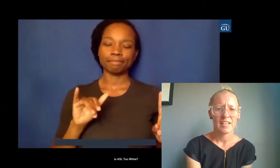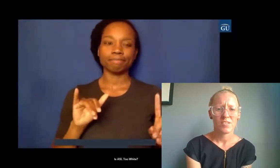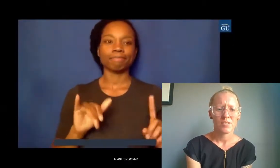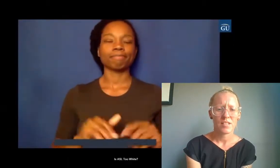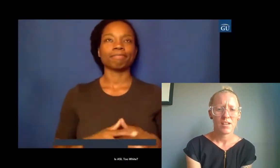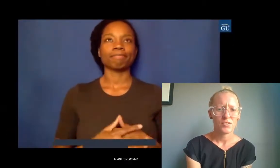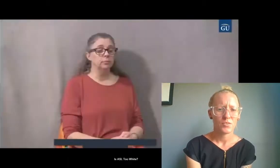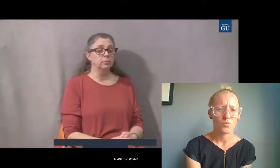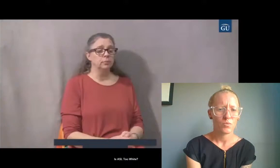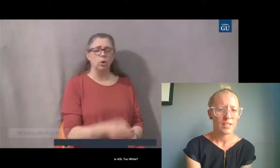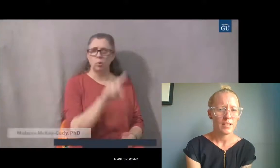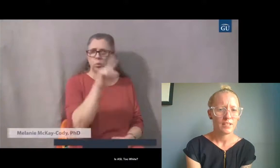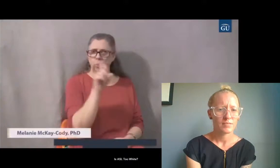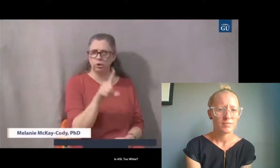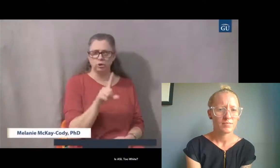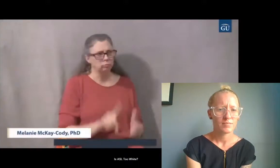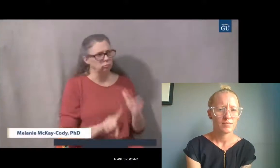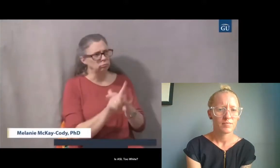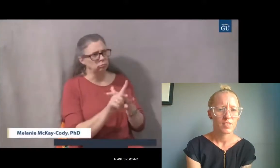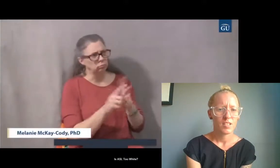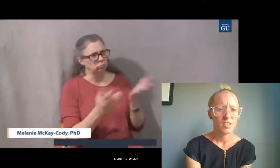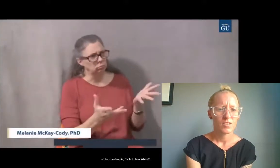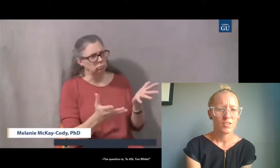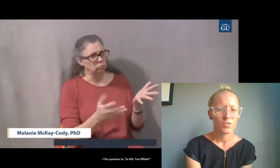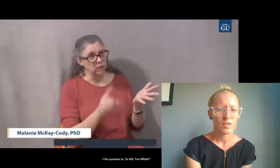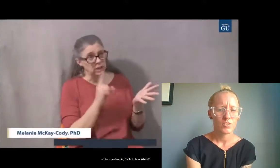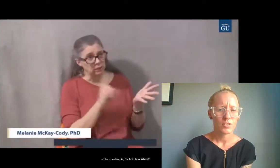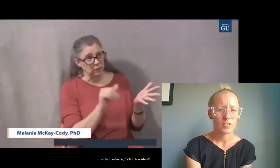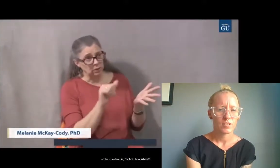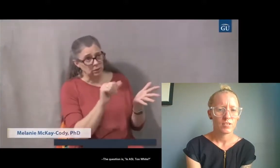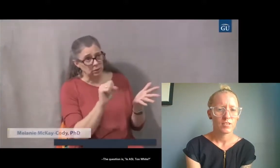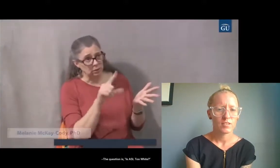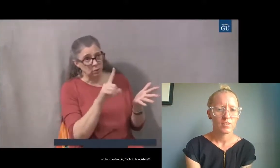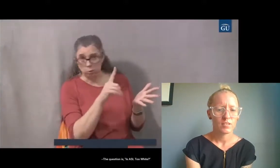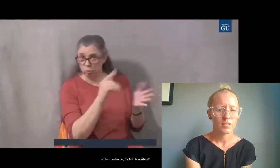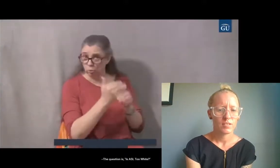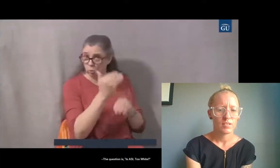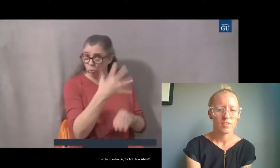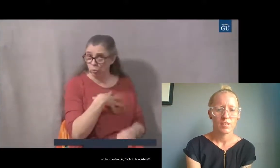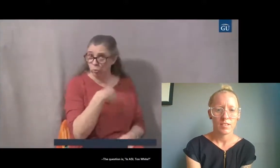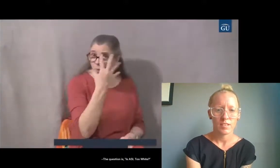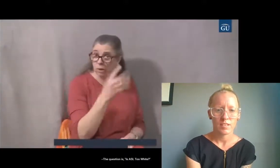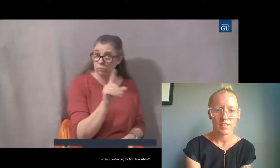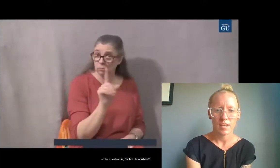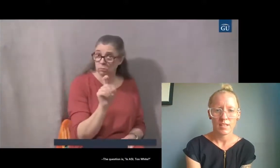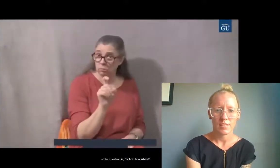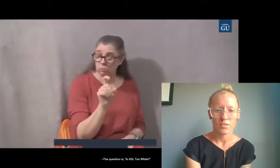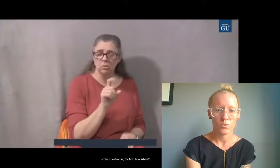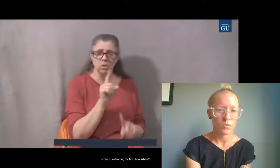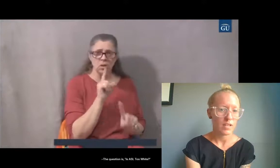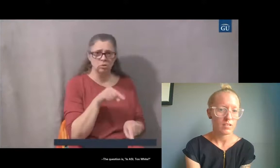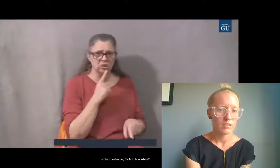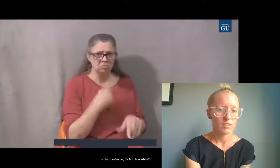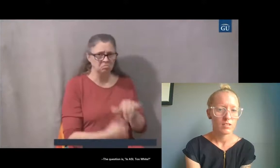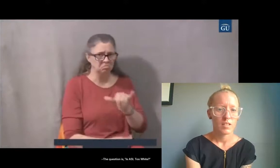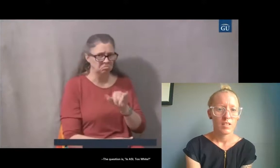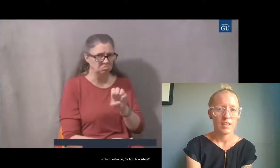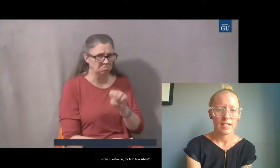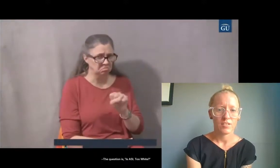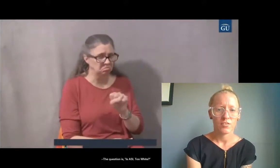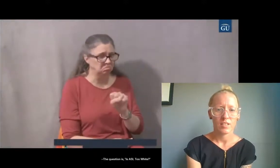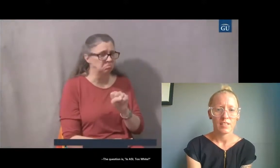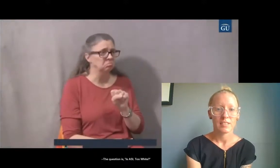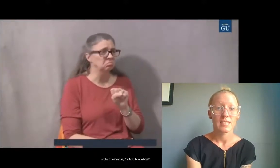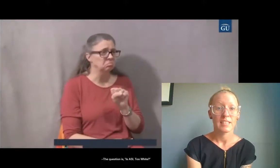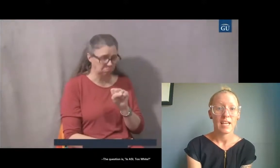Is ASL too white? The question is ASL too white?